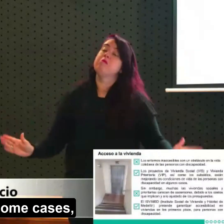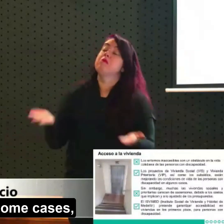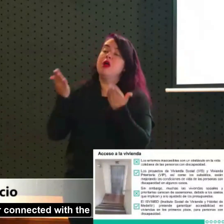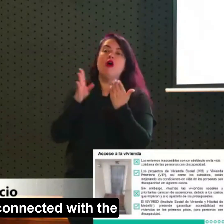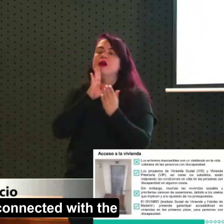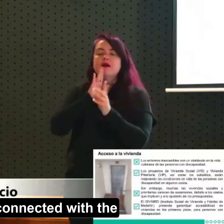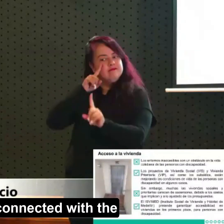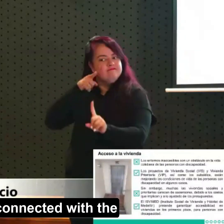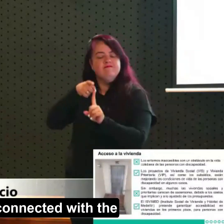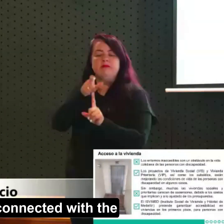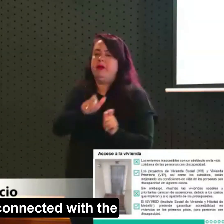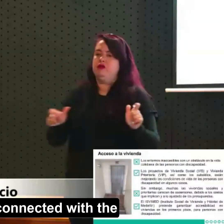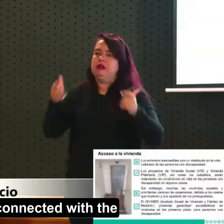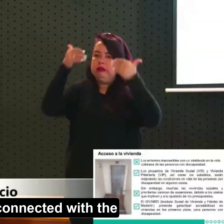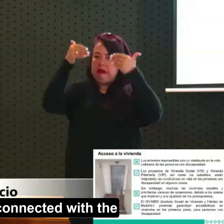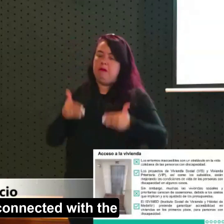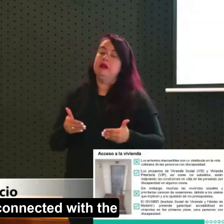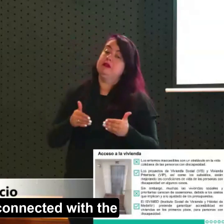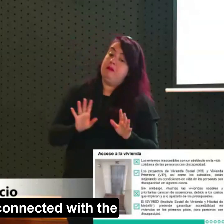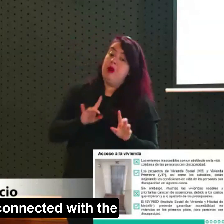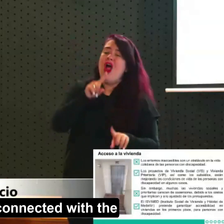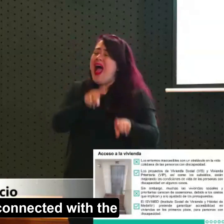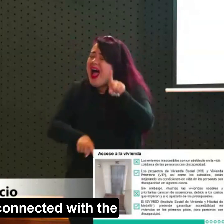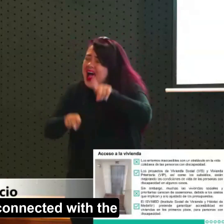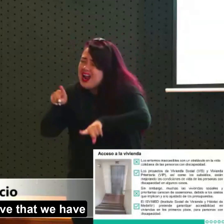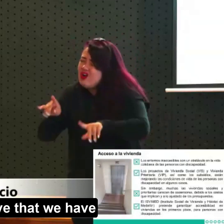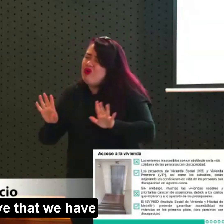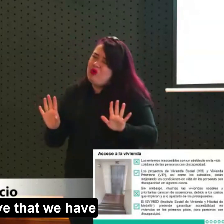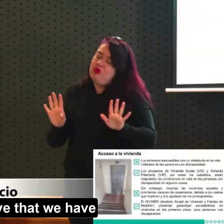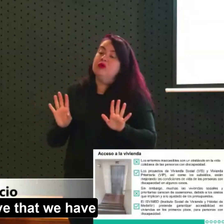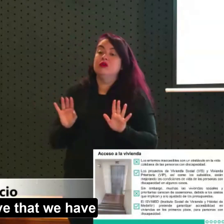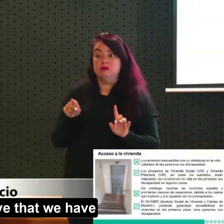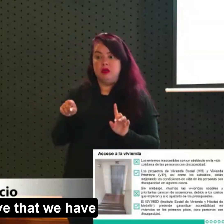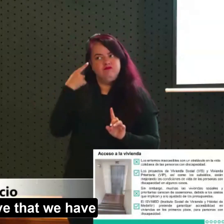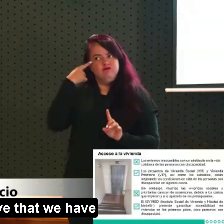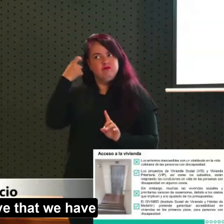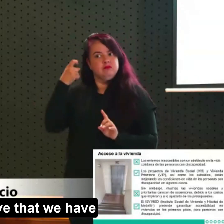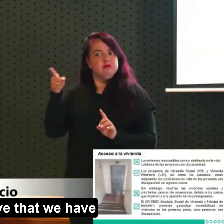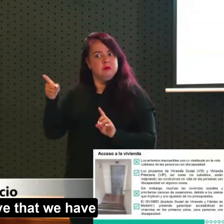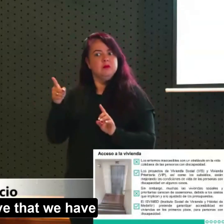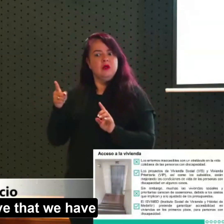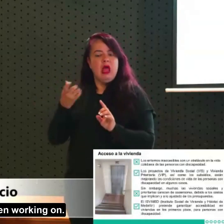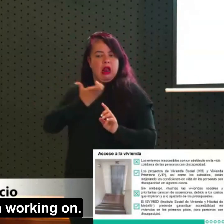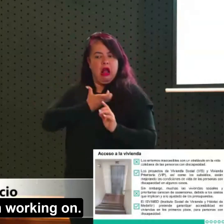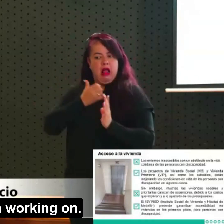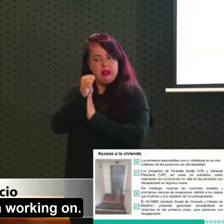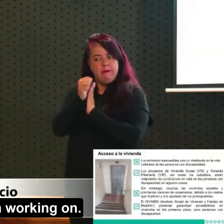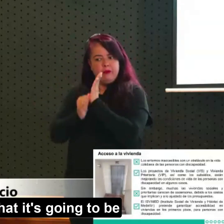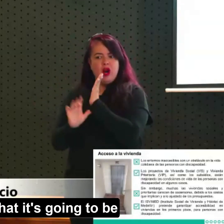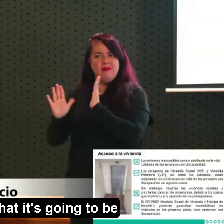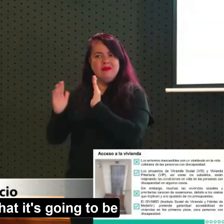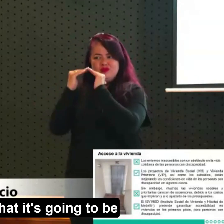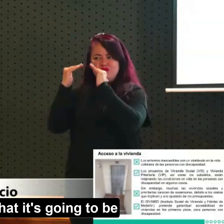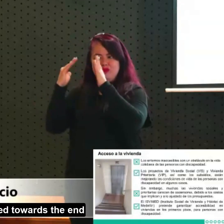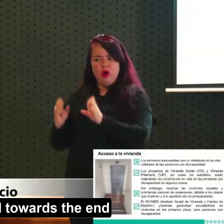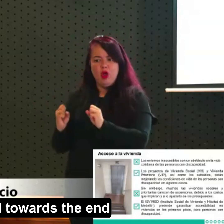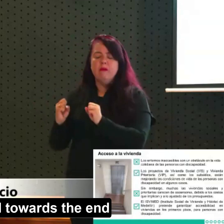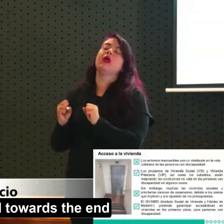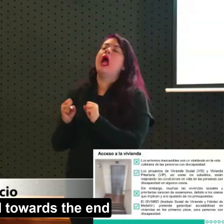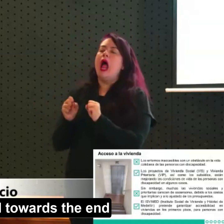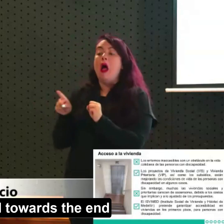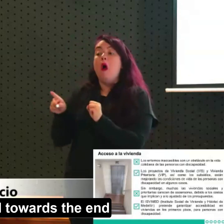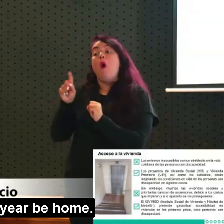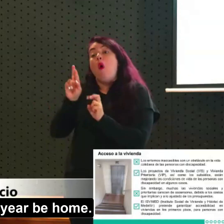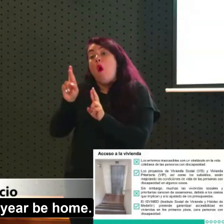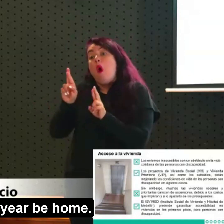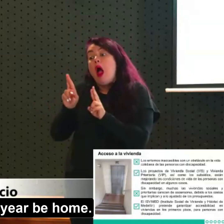some cases. And here, connected with the initiative that we have been working on, we hope that it's going to be delivered